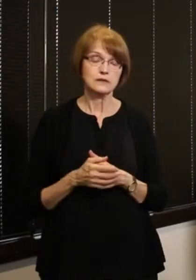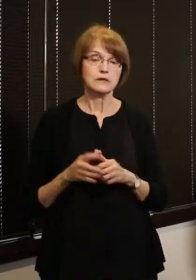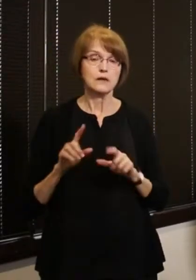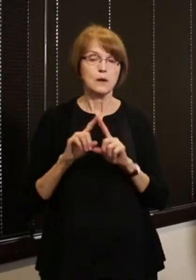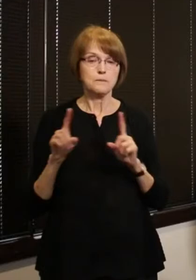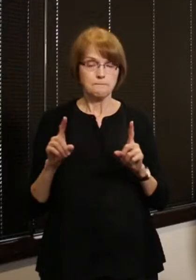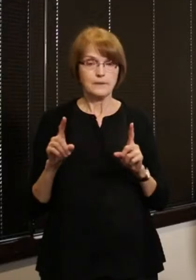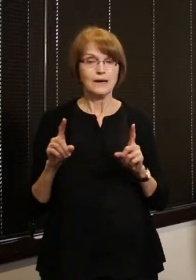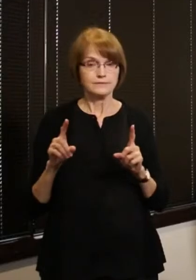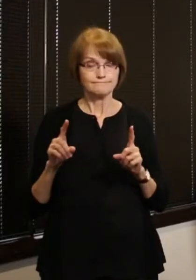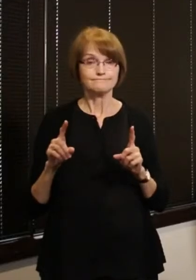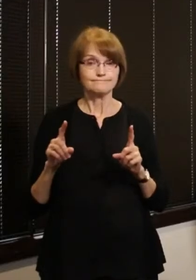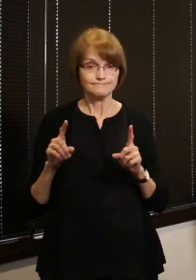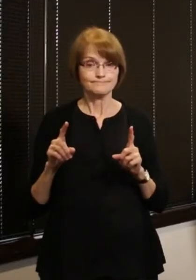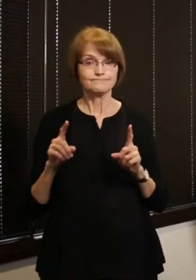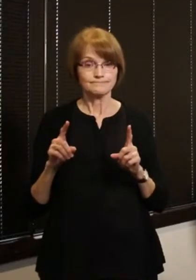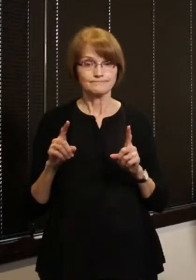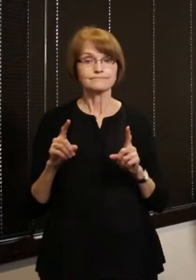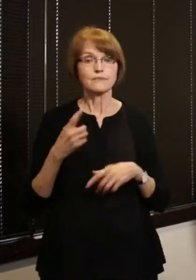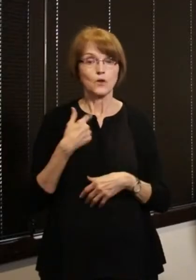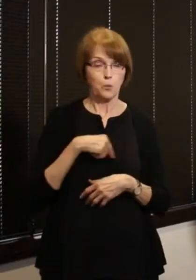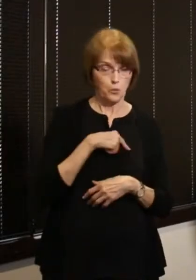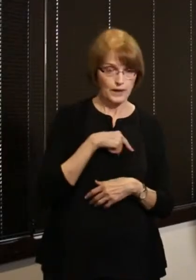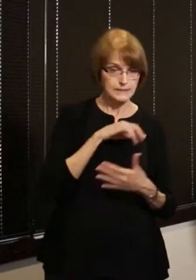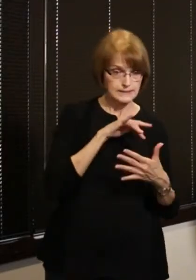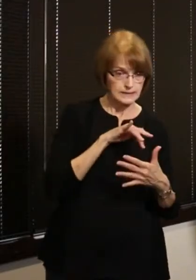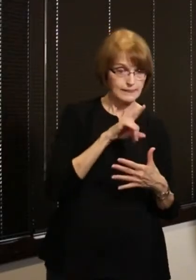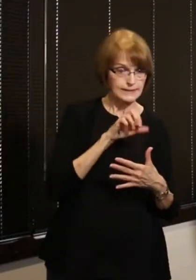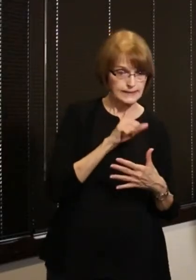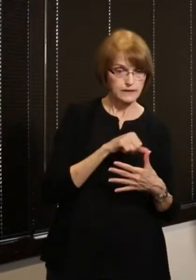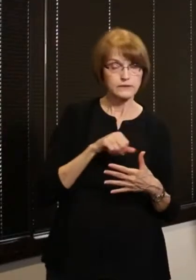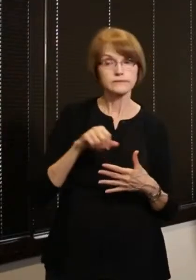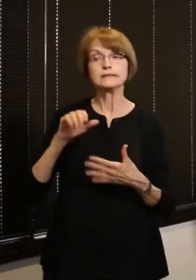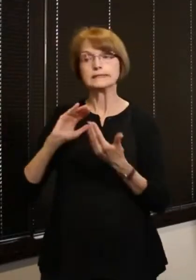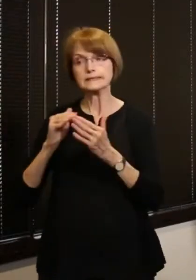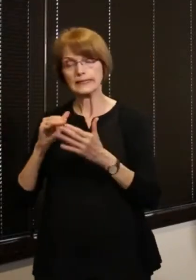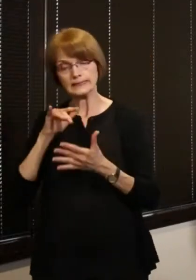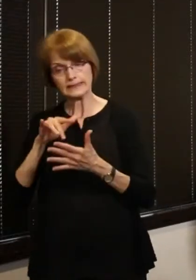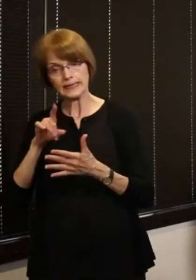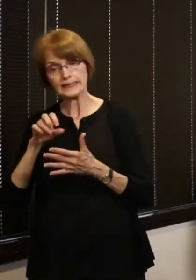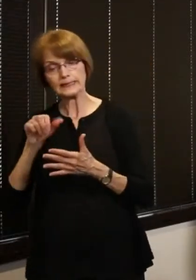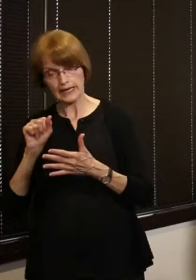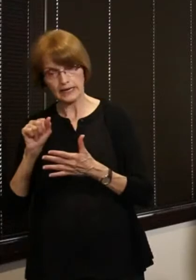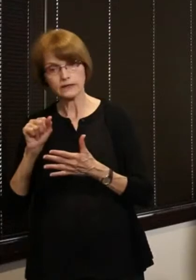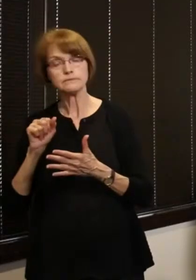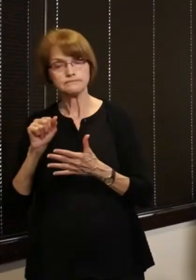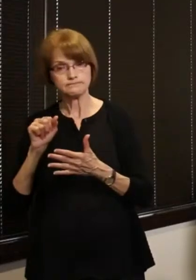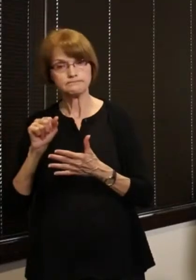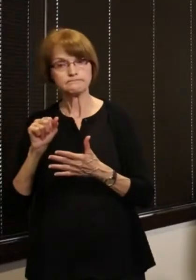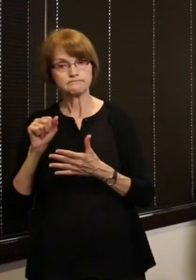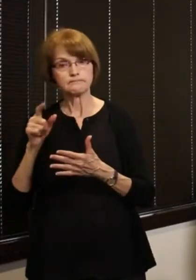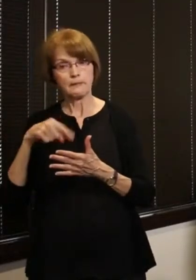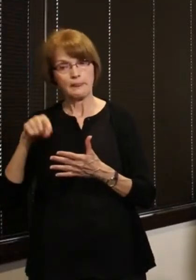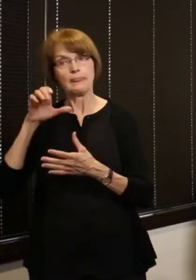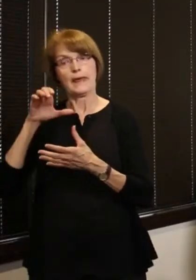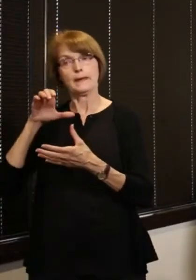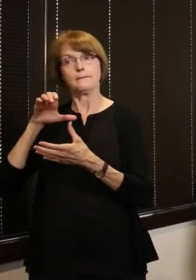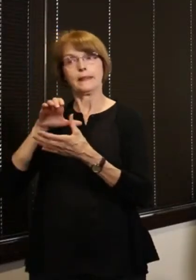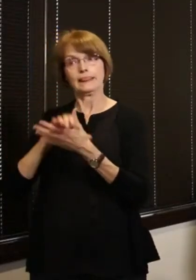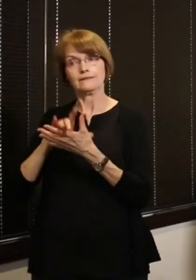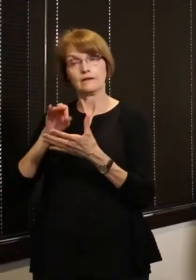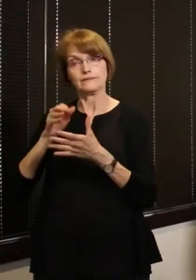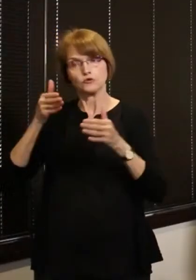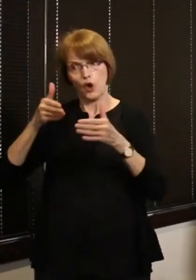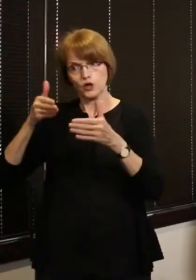looking at the data just as much as we have, and so they believe that they can get transmission down by taking this more targeted